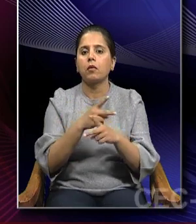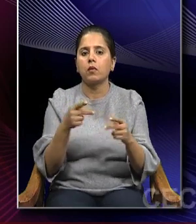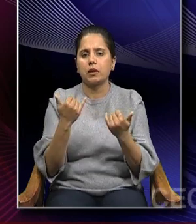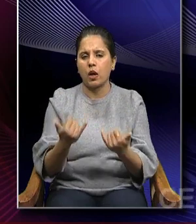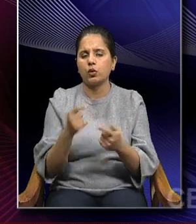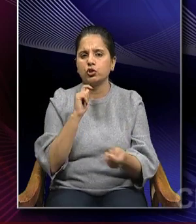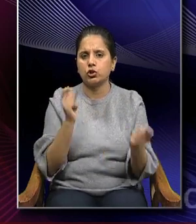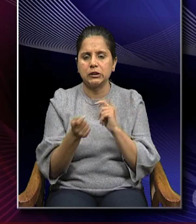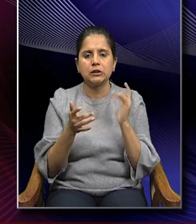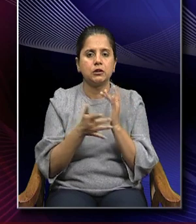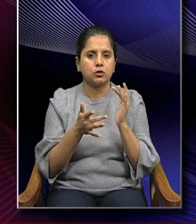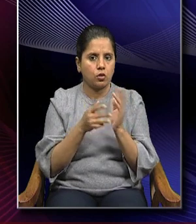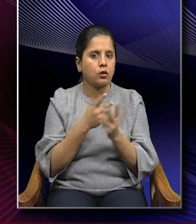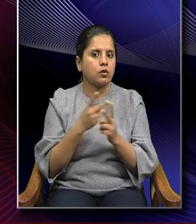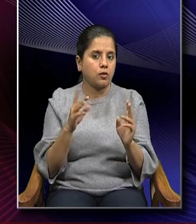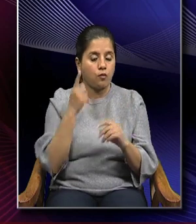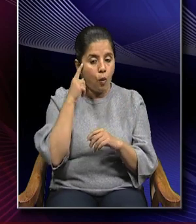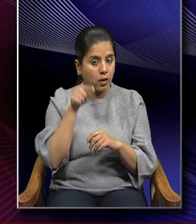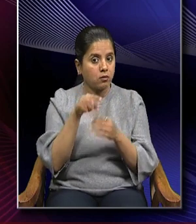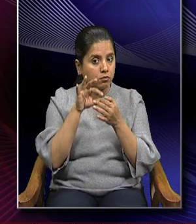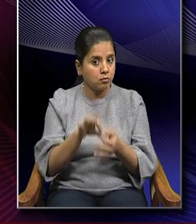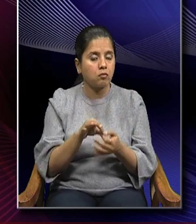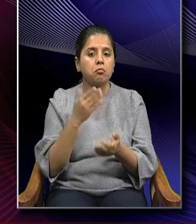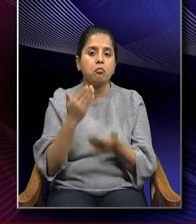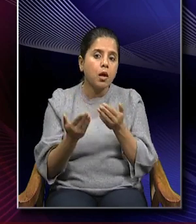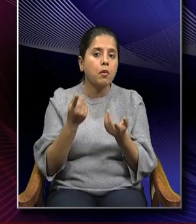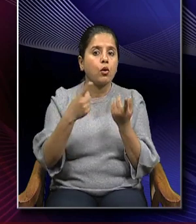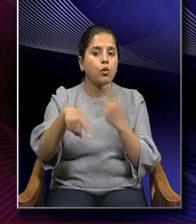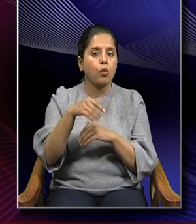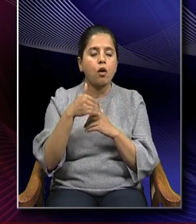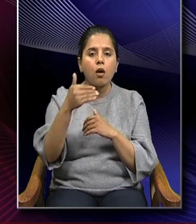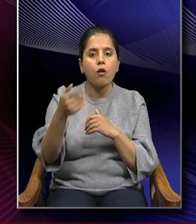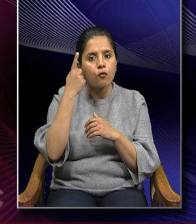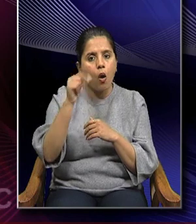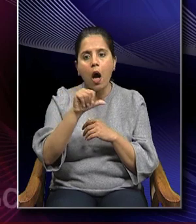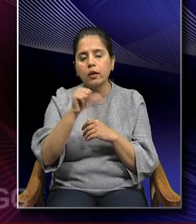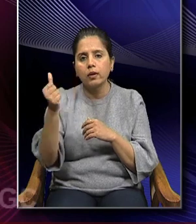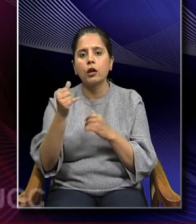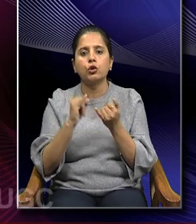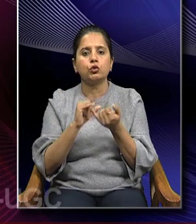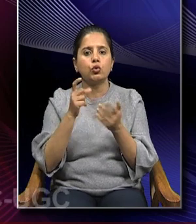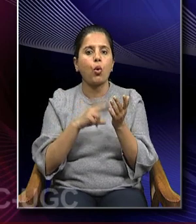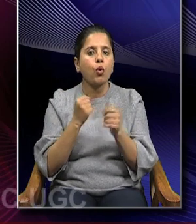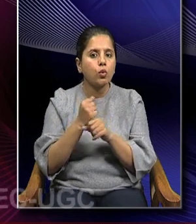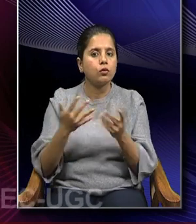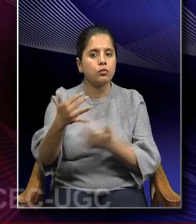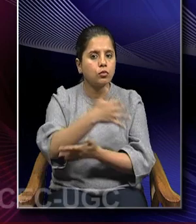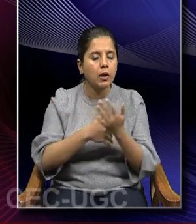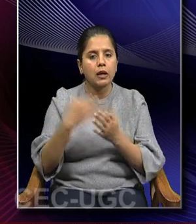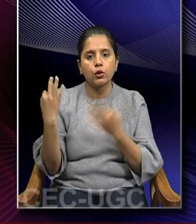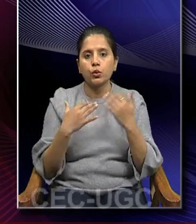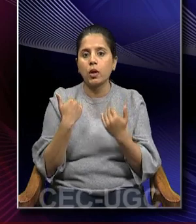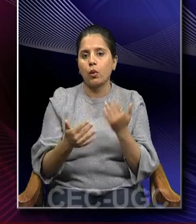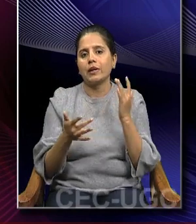recent changes in technology. And for that, at times you are actually going for external sourcing as far as the latest technology